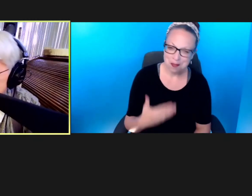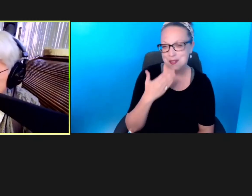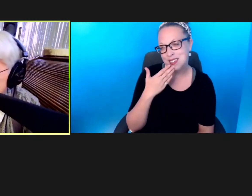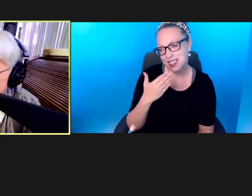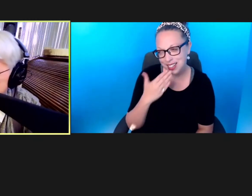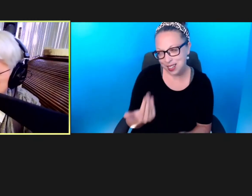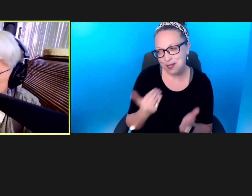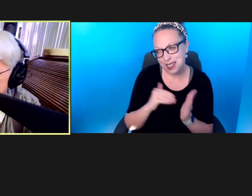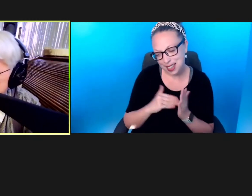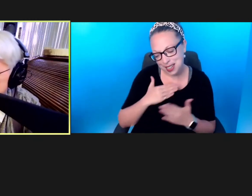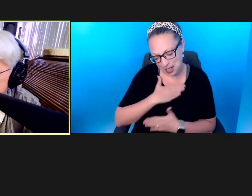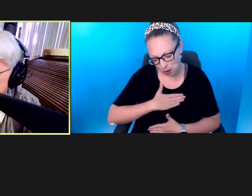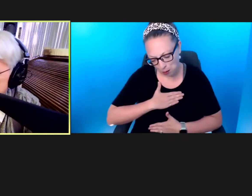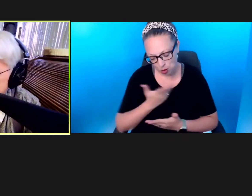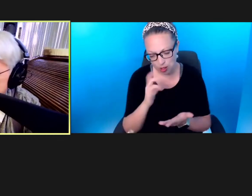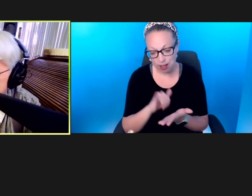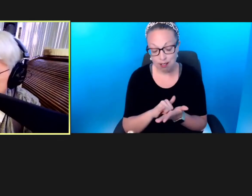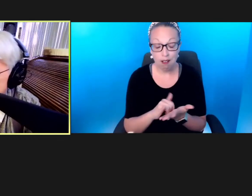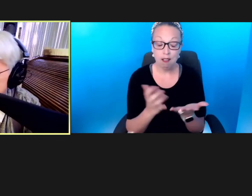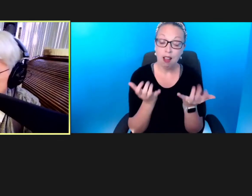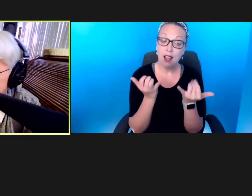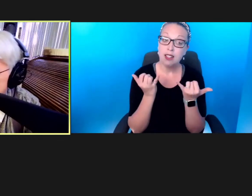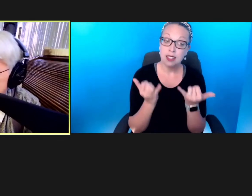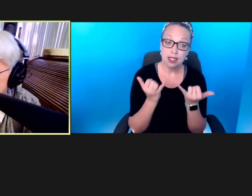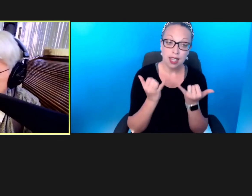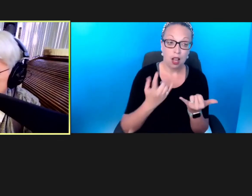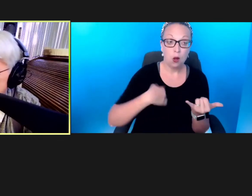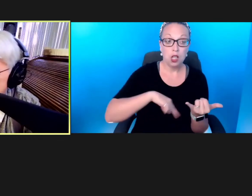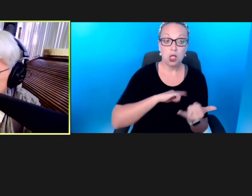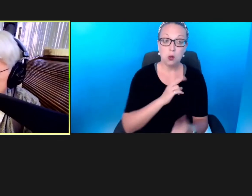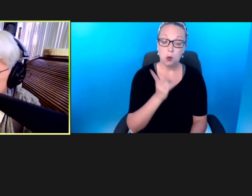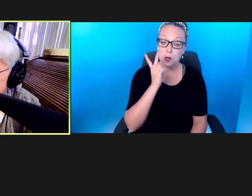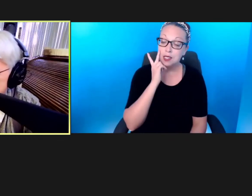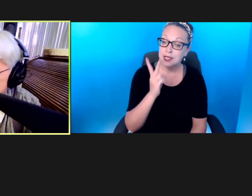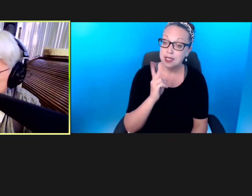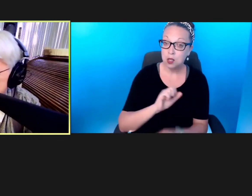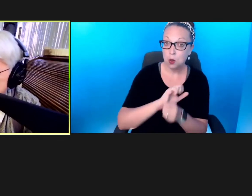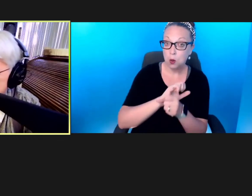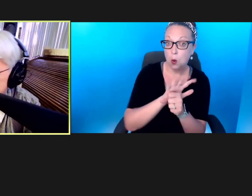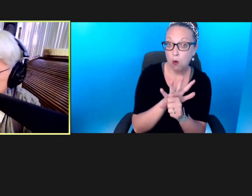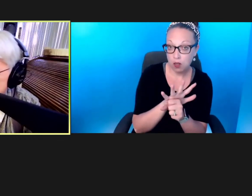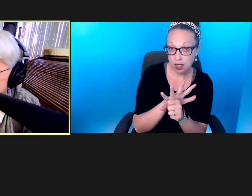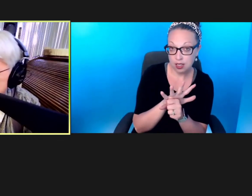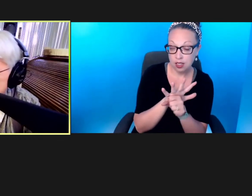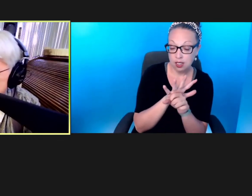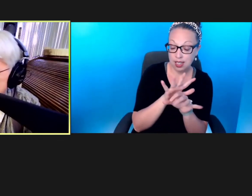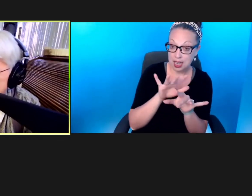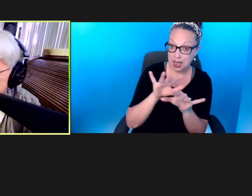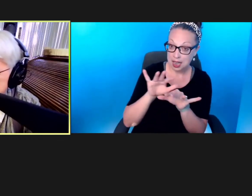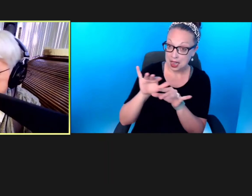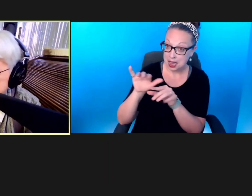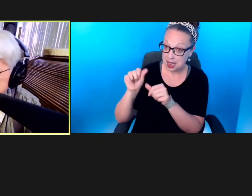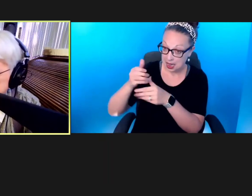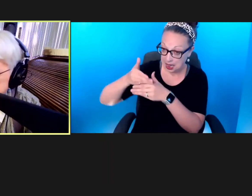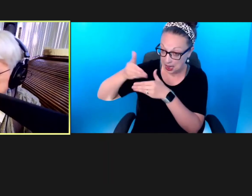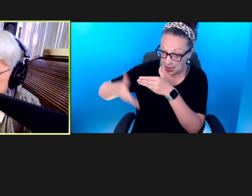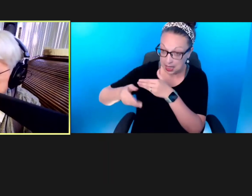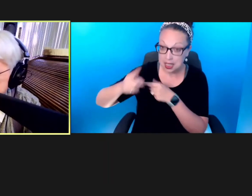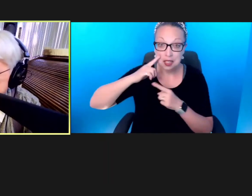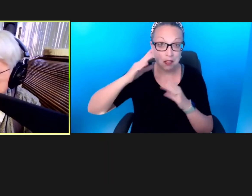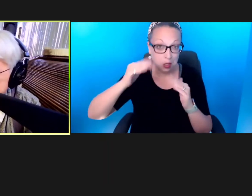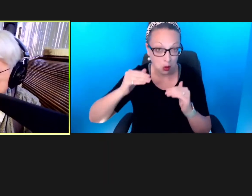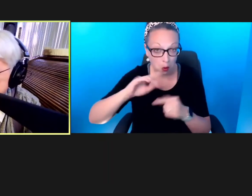And especially now that we're seeing COVID in the rearview mirror, let's hope. But all of those